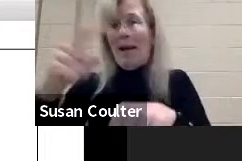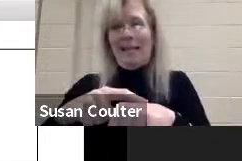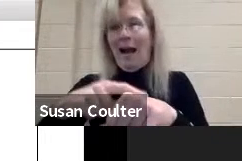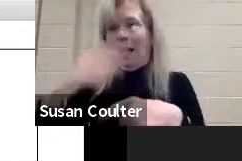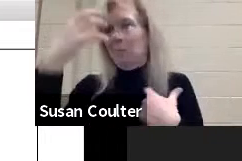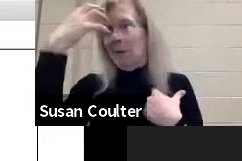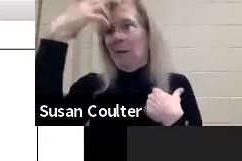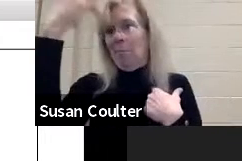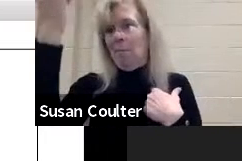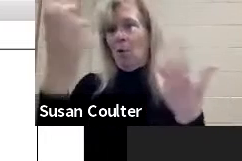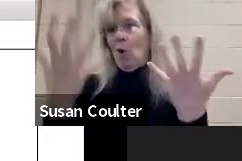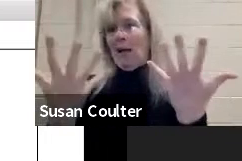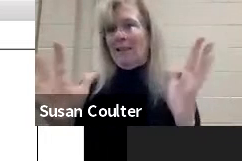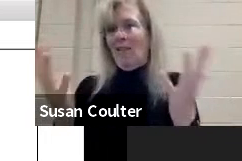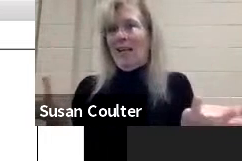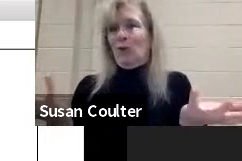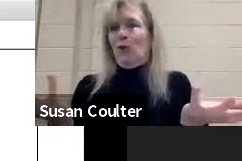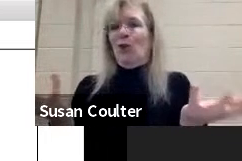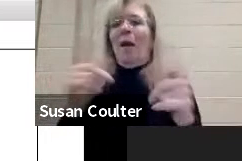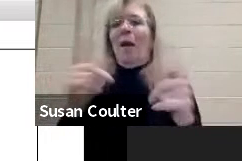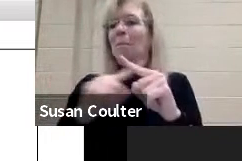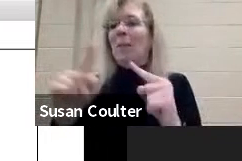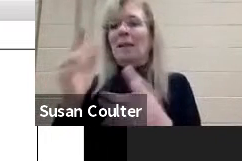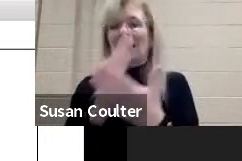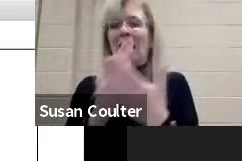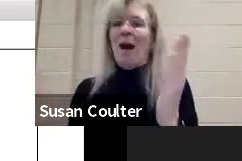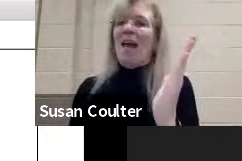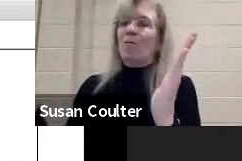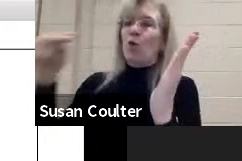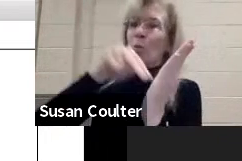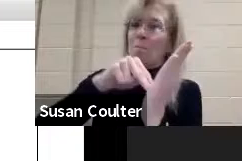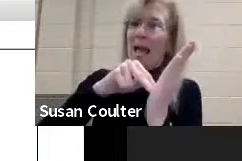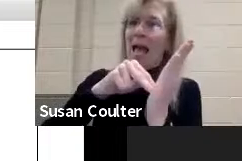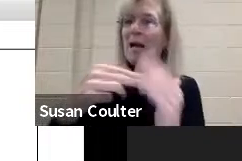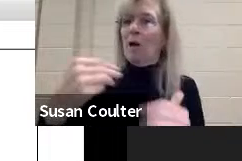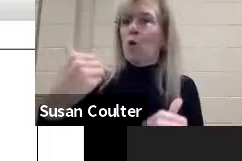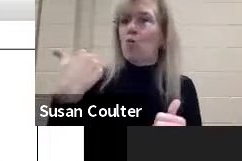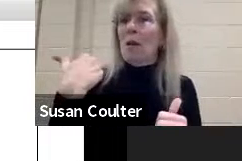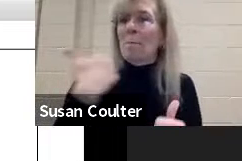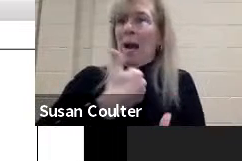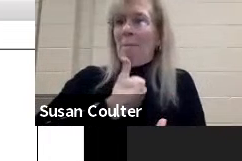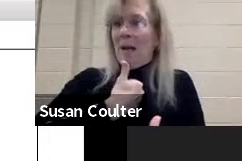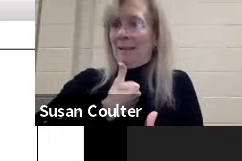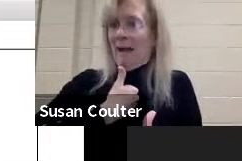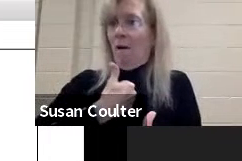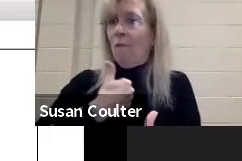so many times, memorized, finished, but some I have to look back,